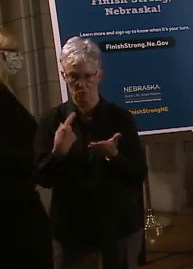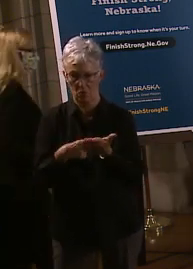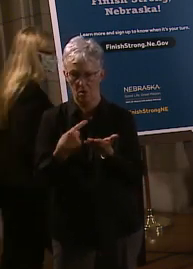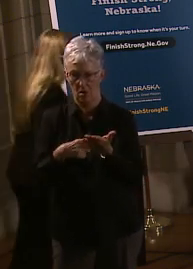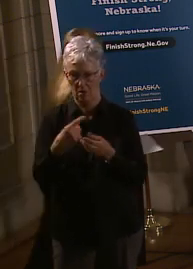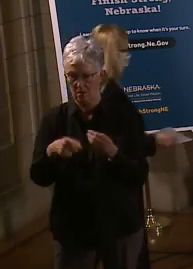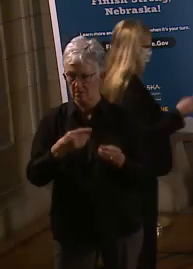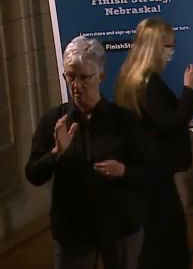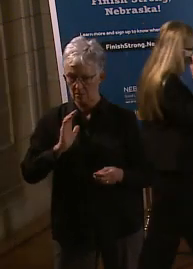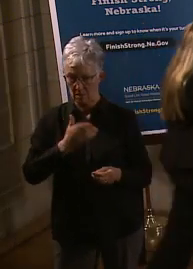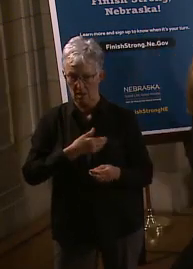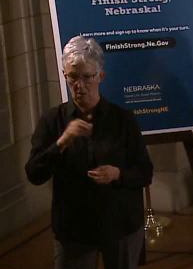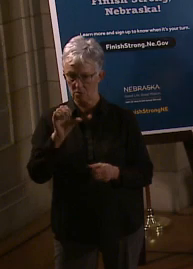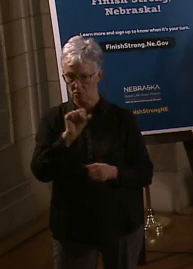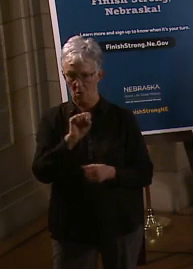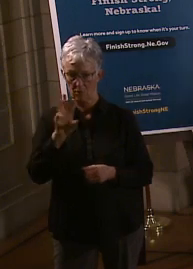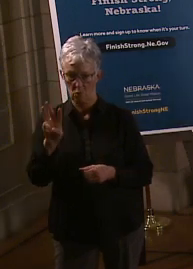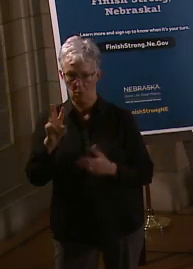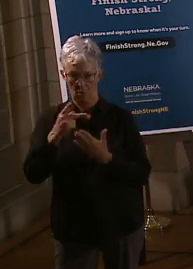program?